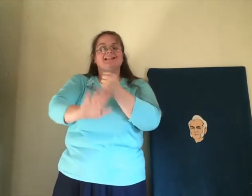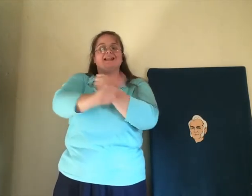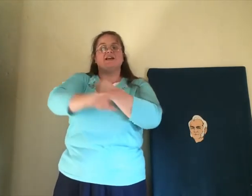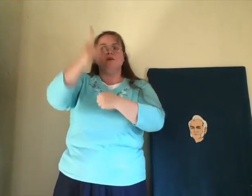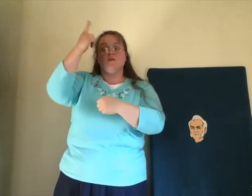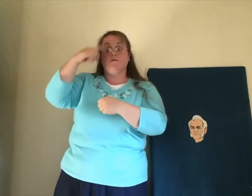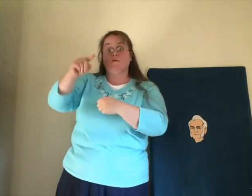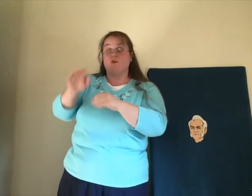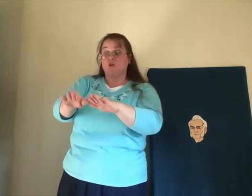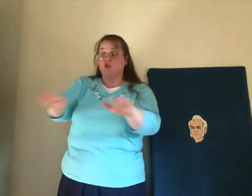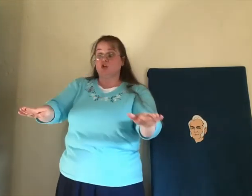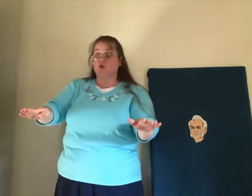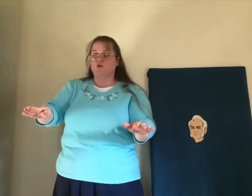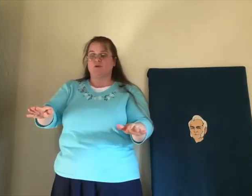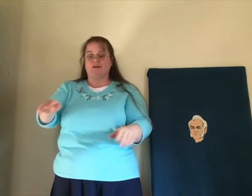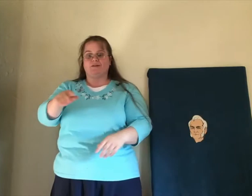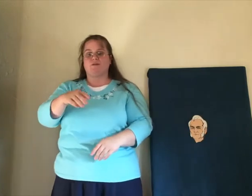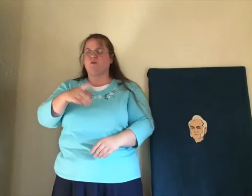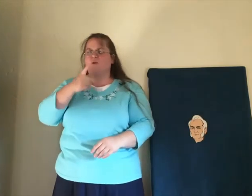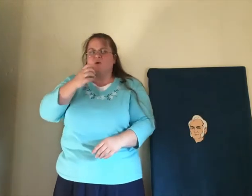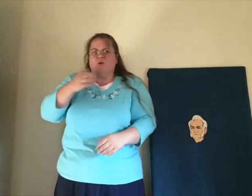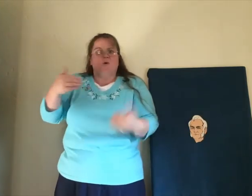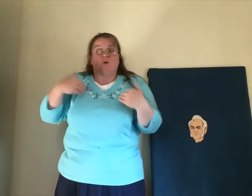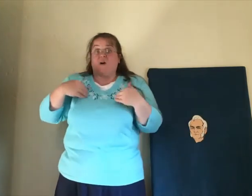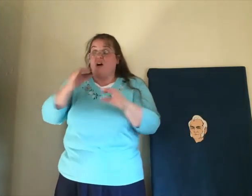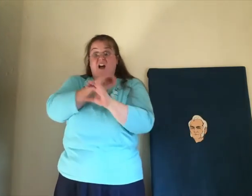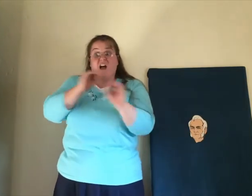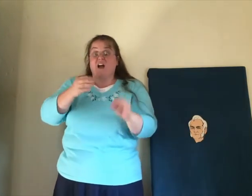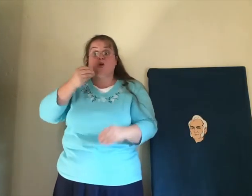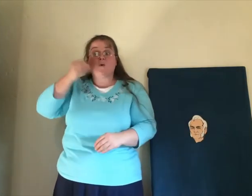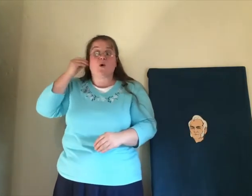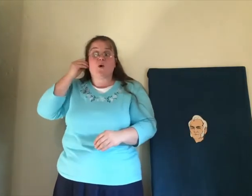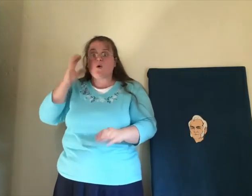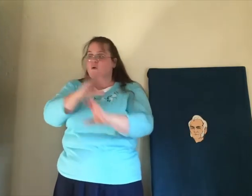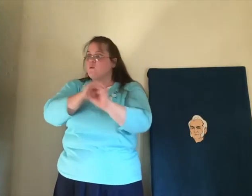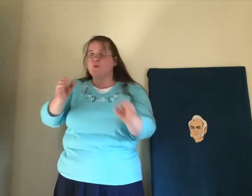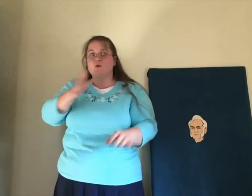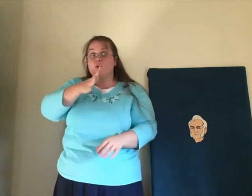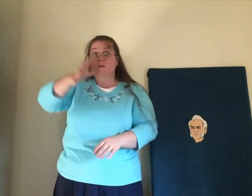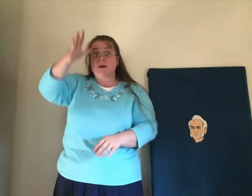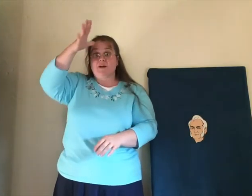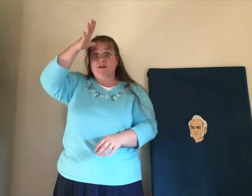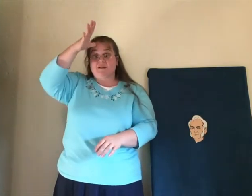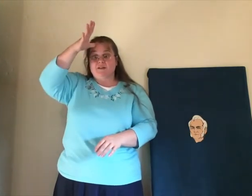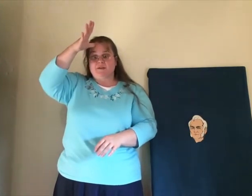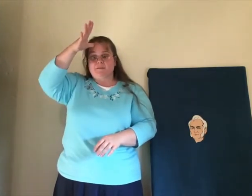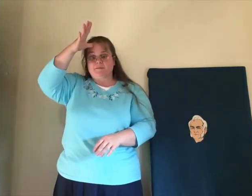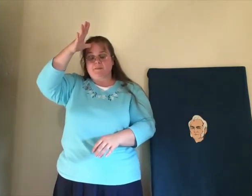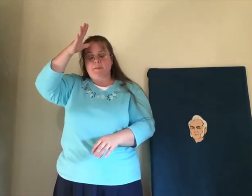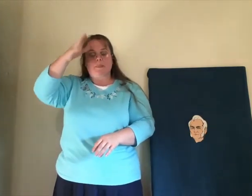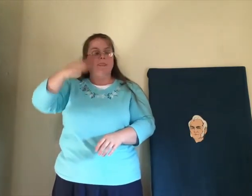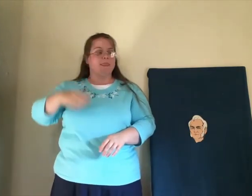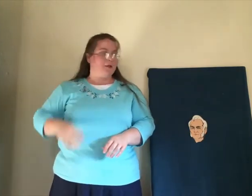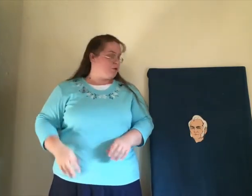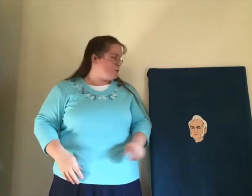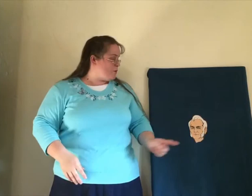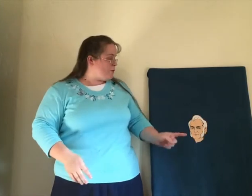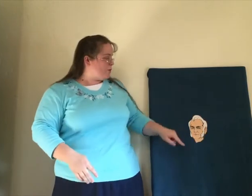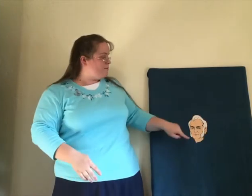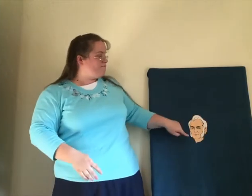An orphanage is a home, a place of safety for children who don't have a home and who have no parents.